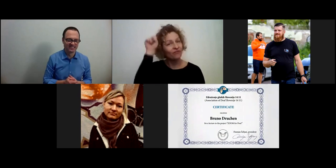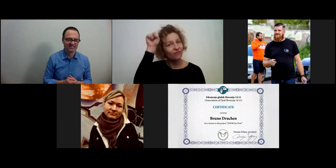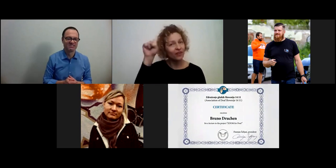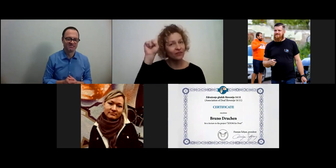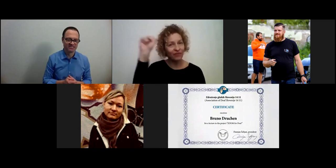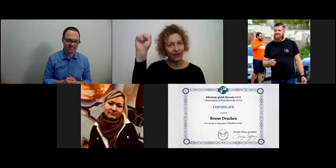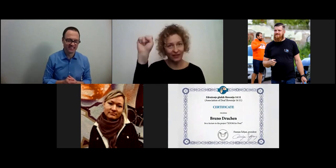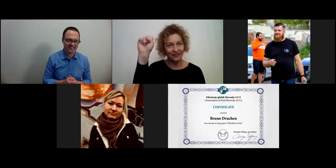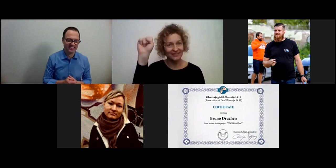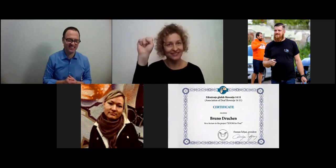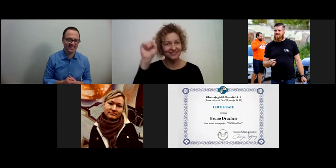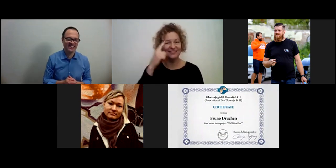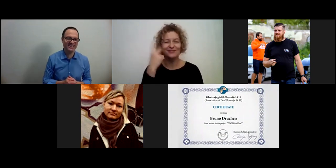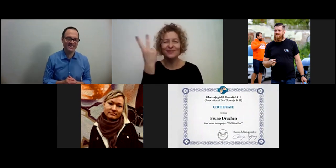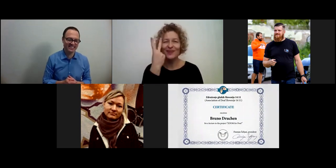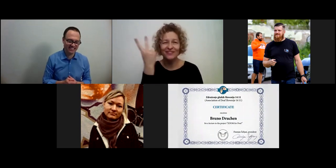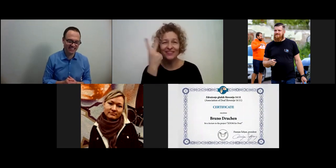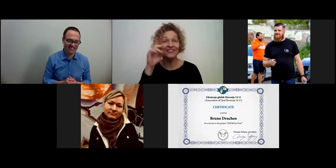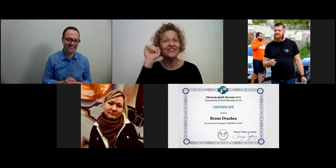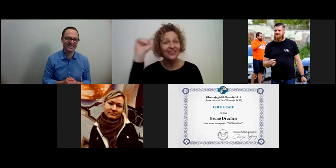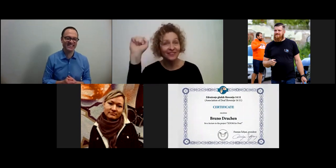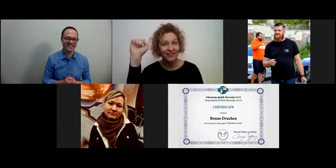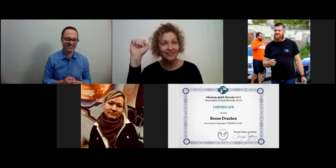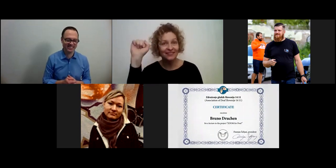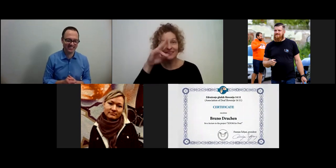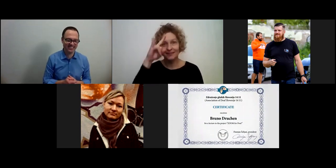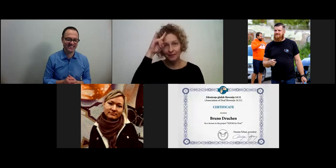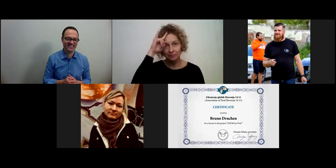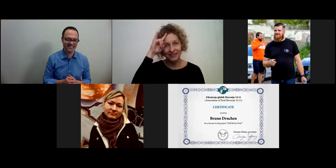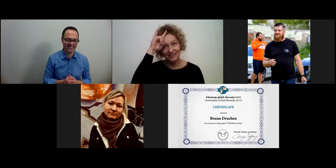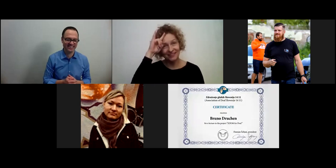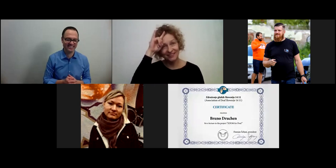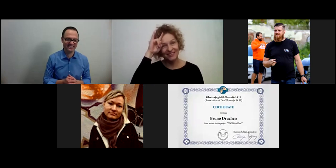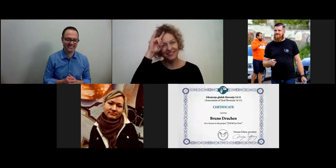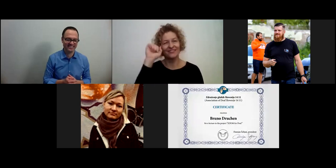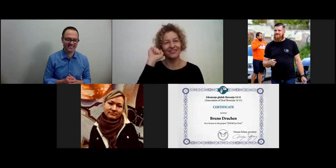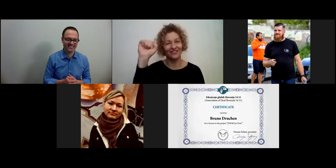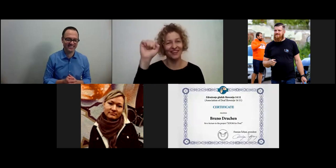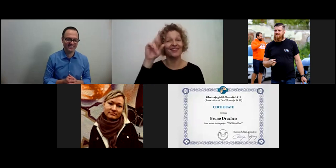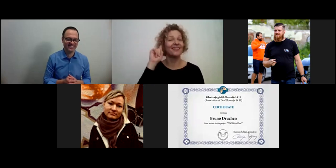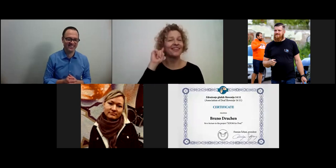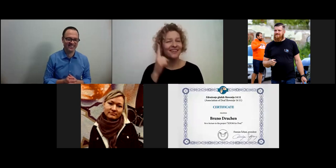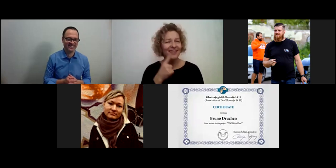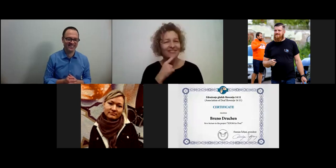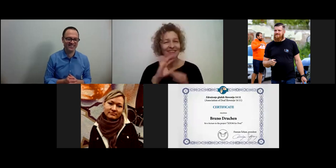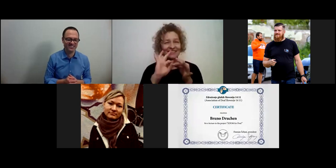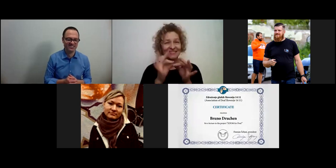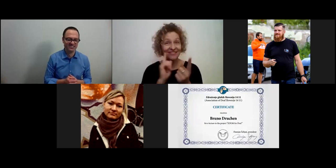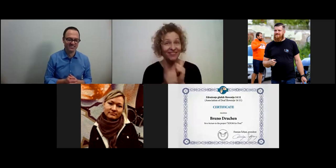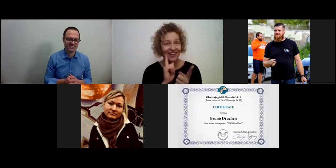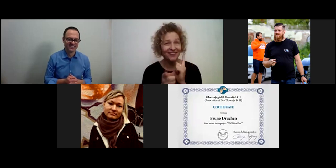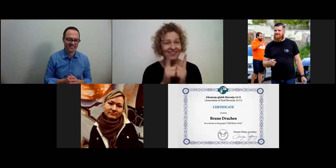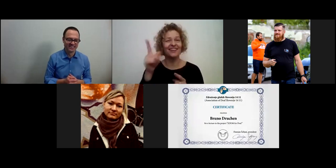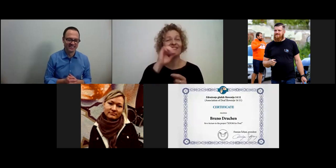Viva Slovenia. Miha, you were amazing. And go